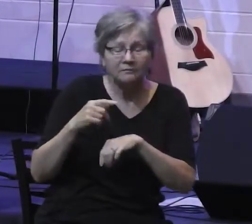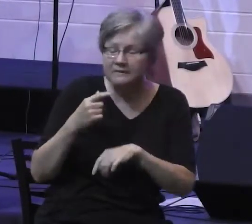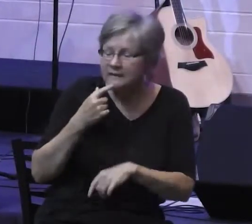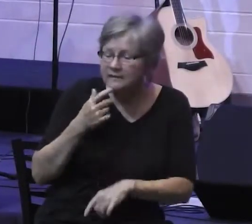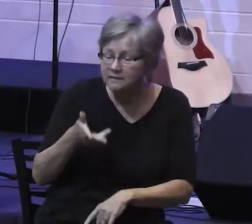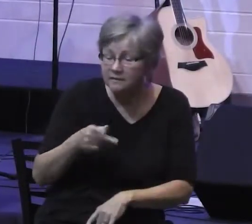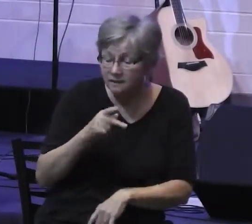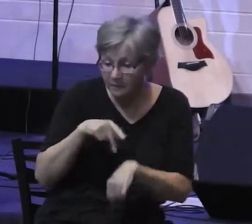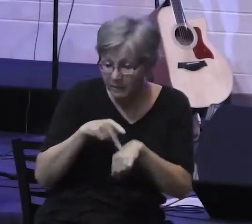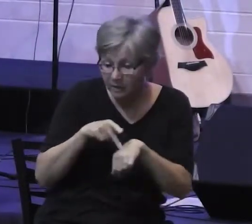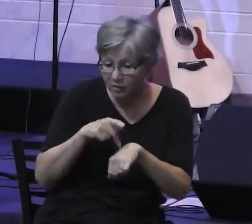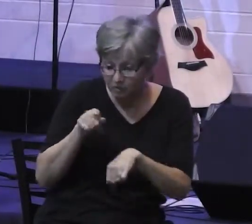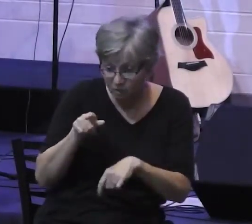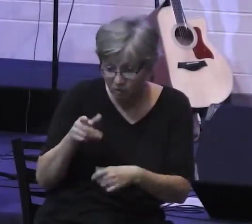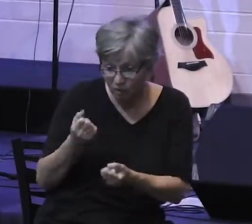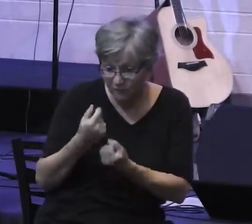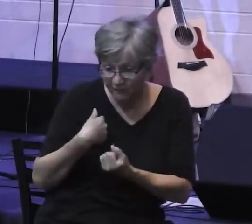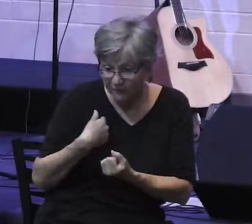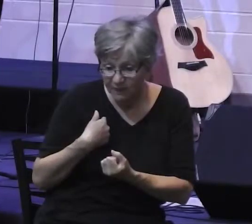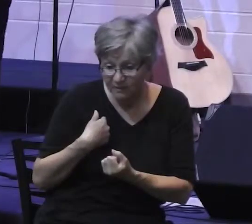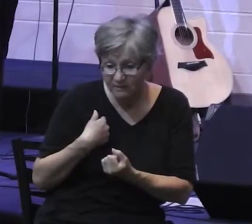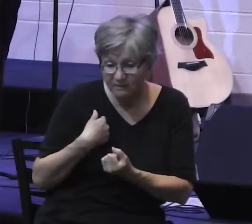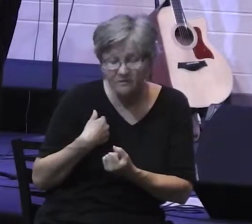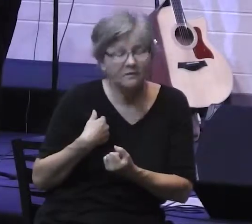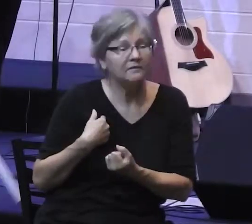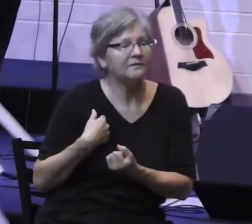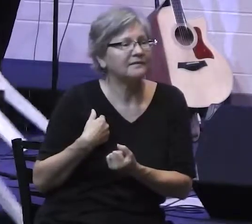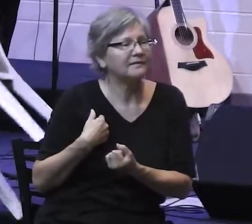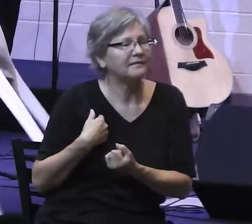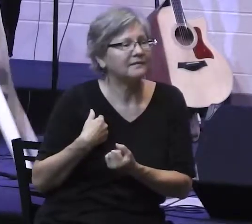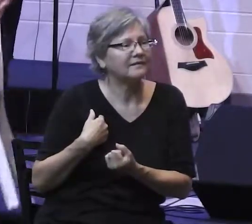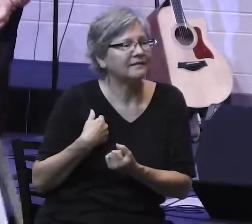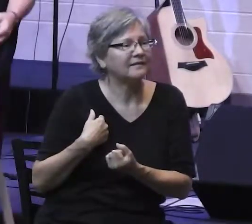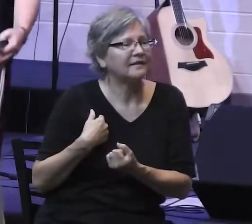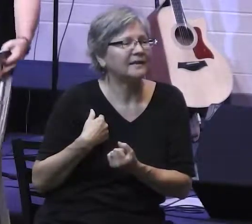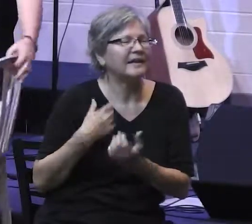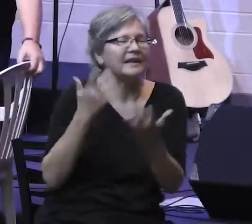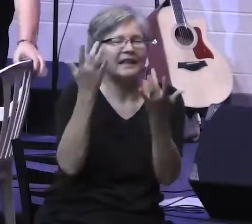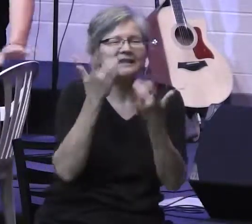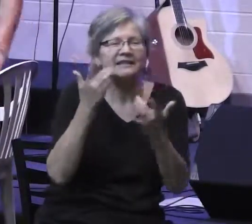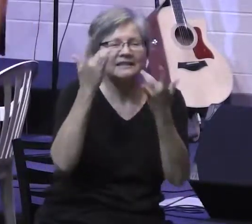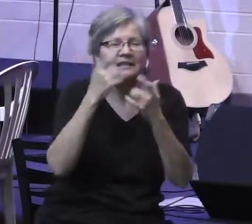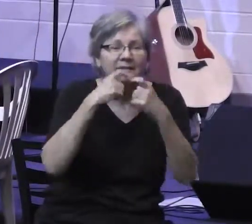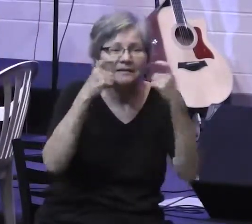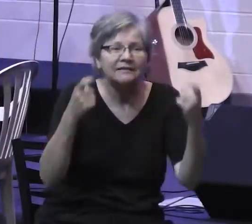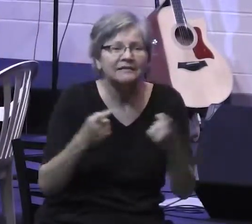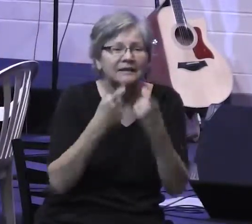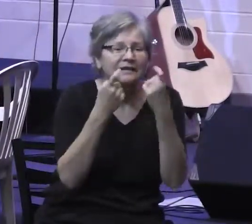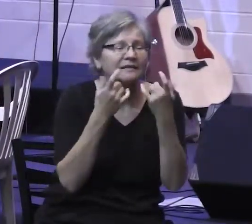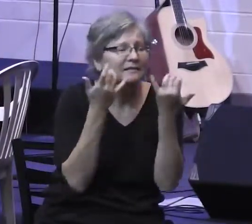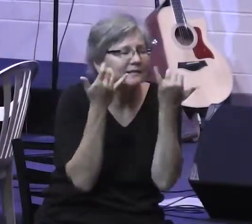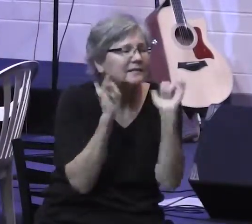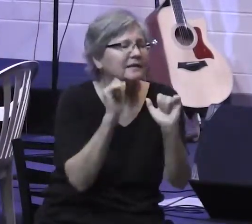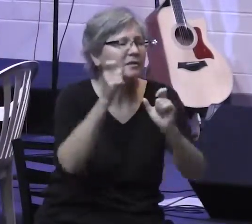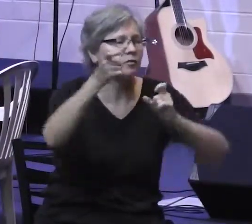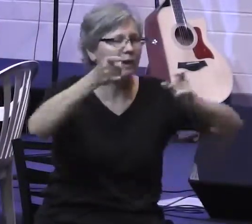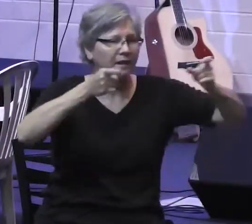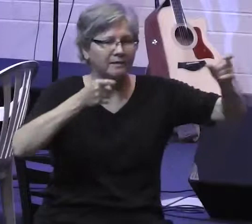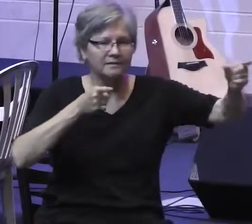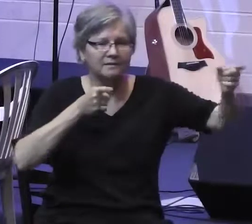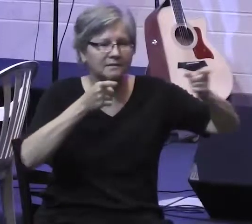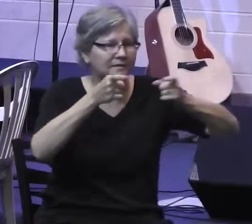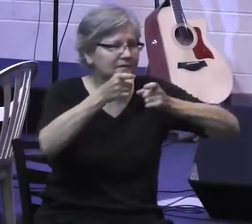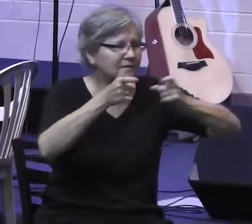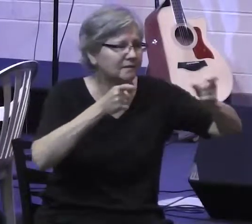But this disease of sin still reigns, and humanity is still completely against God.